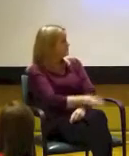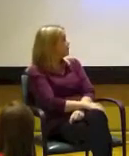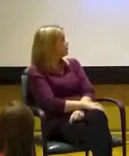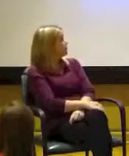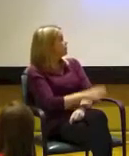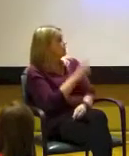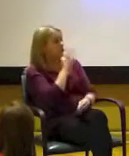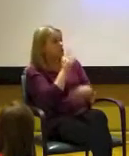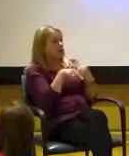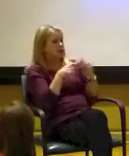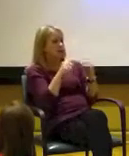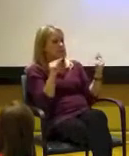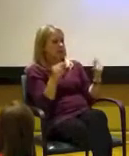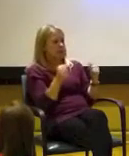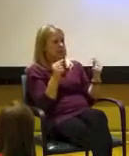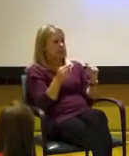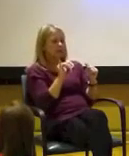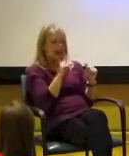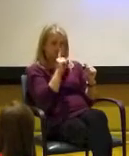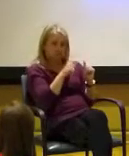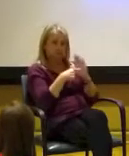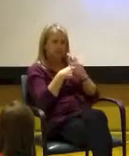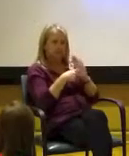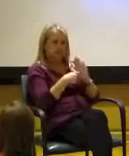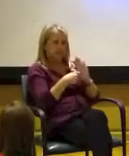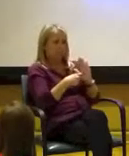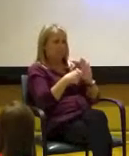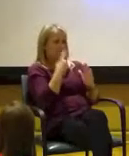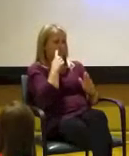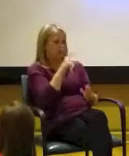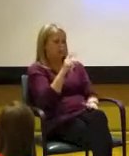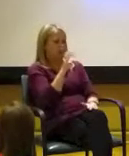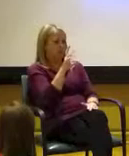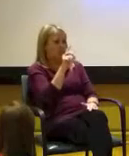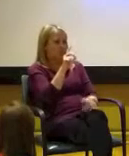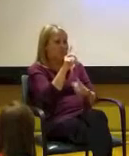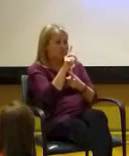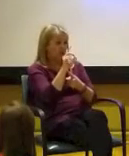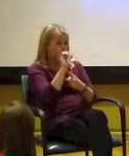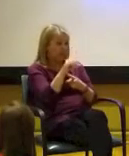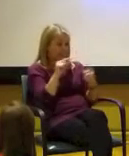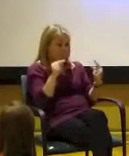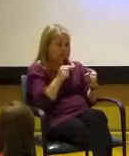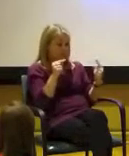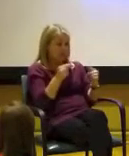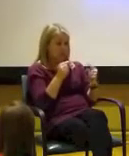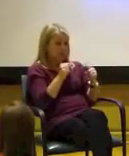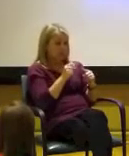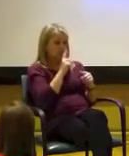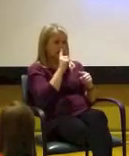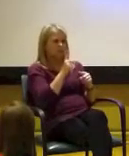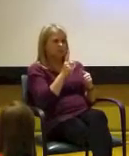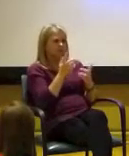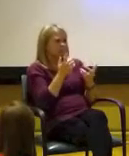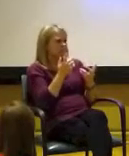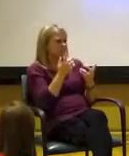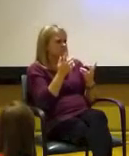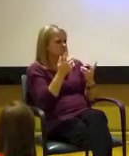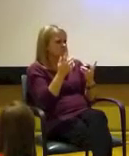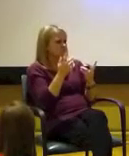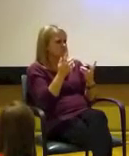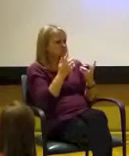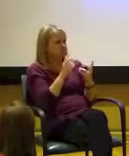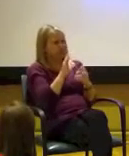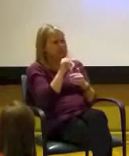talk about pain. Pain as a symptom of a tethered cord. Pain of a tethered cord is actually quite classic.